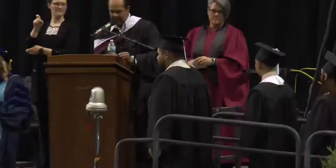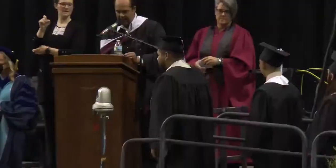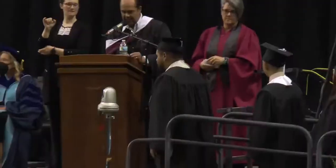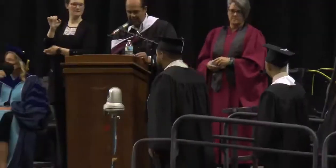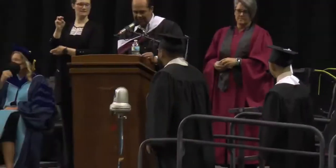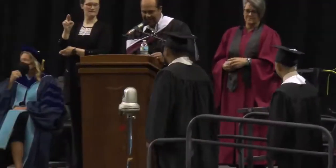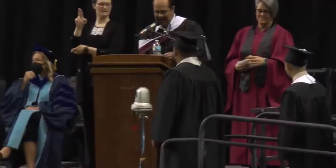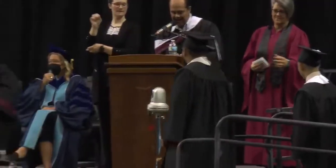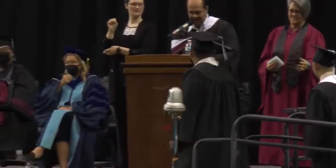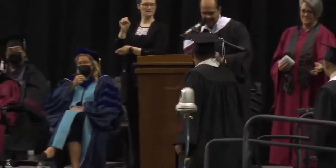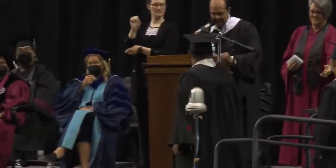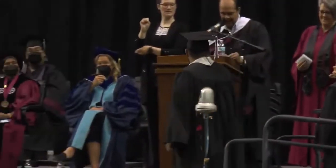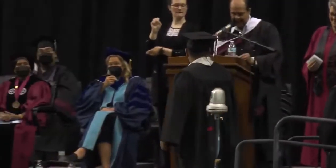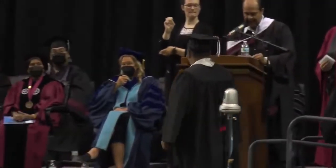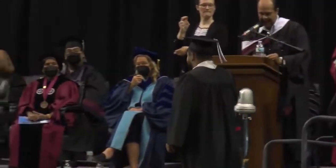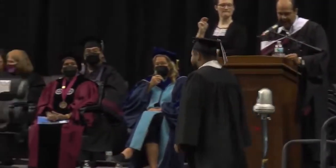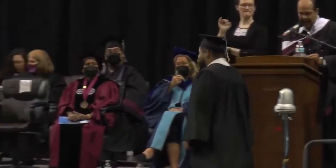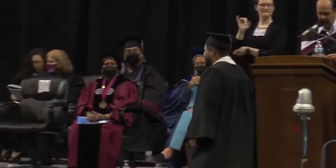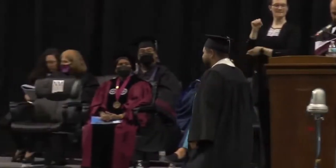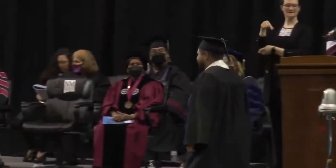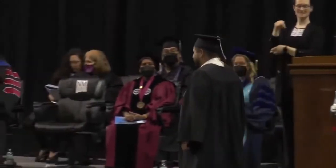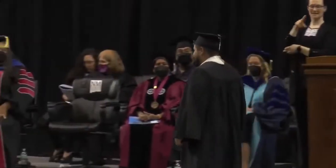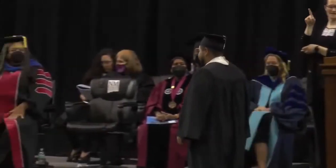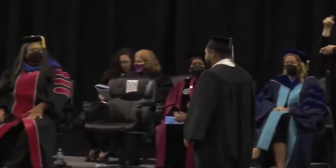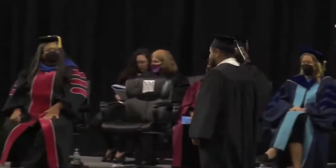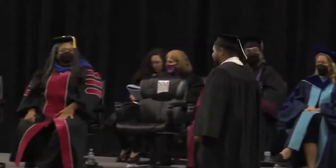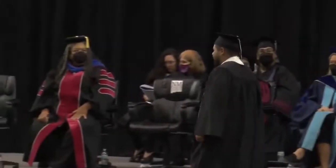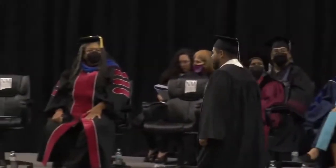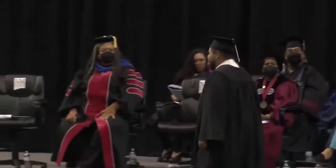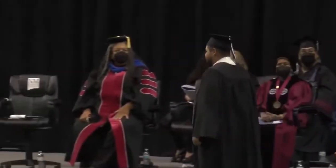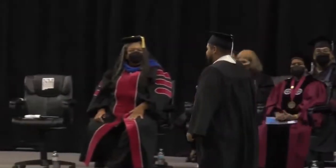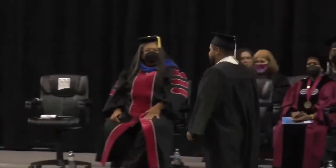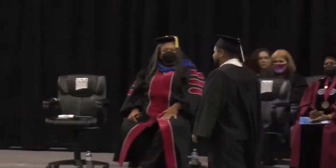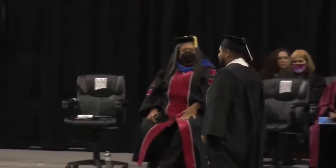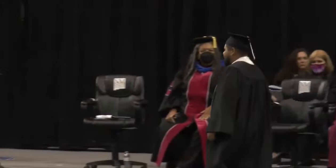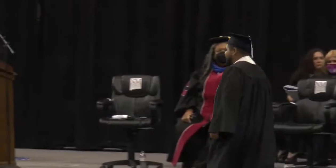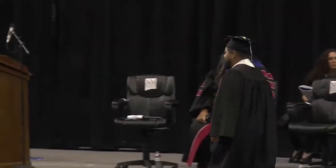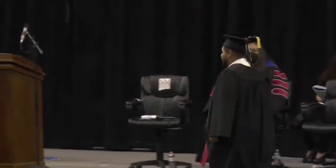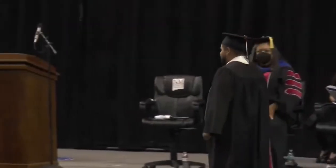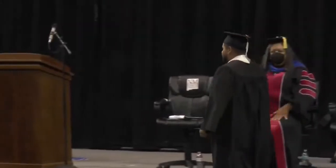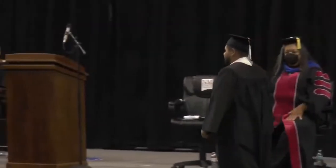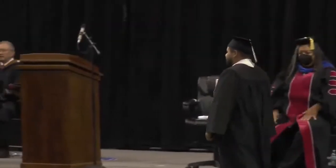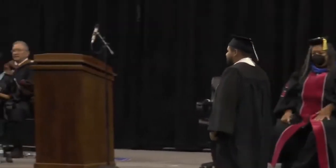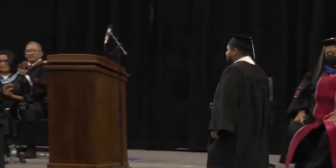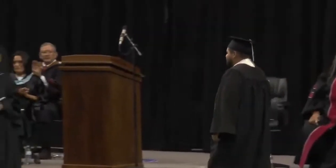Maximus Luis Misquez, Heating, Air, and Refrigeration.